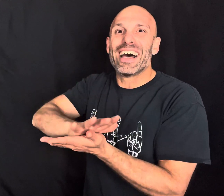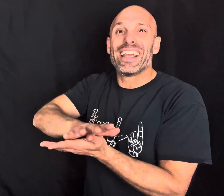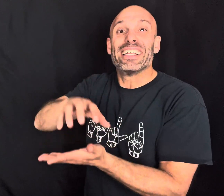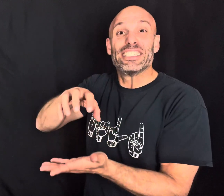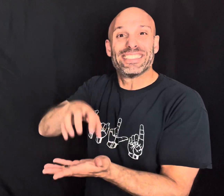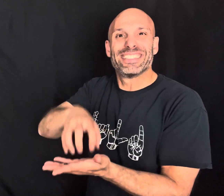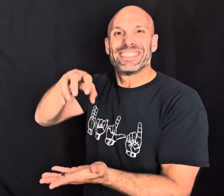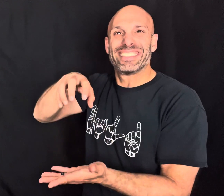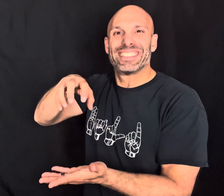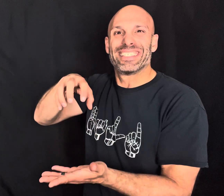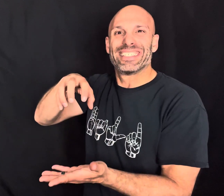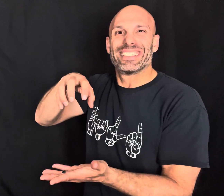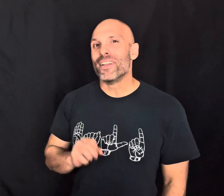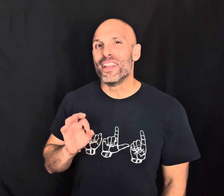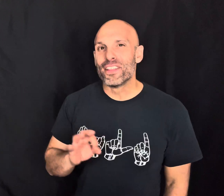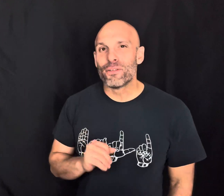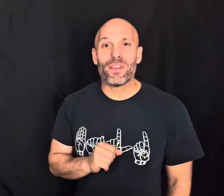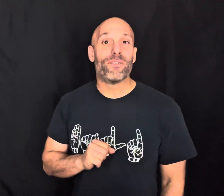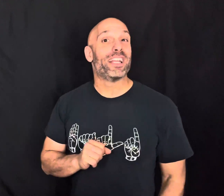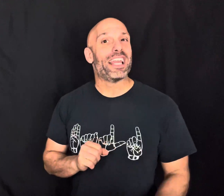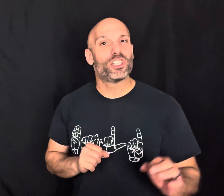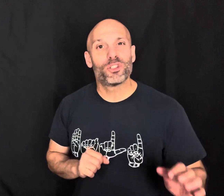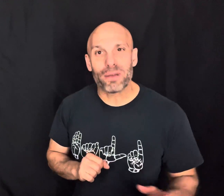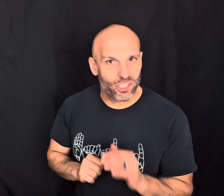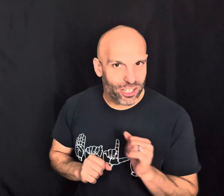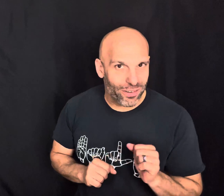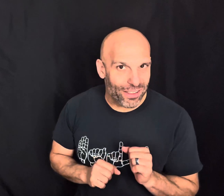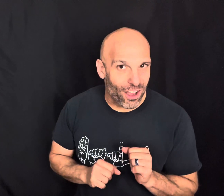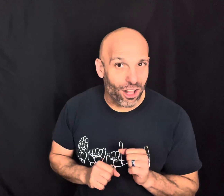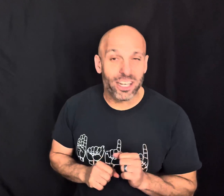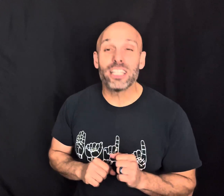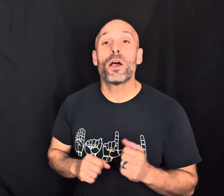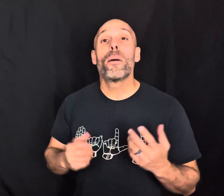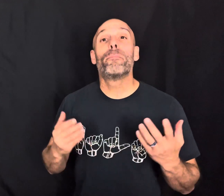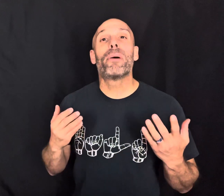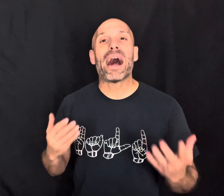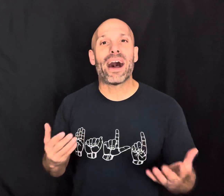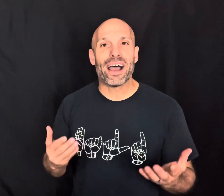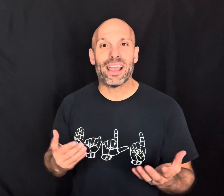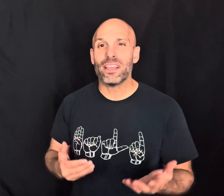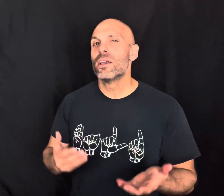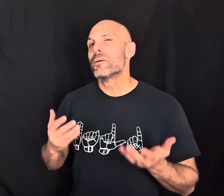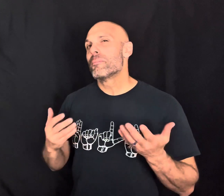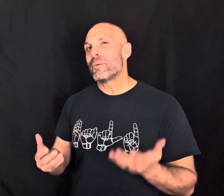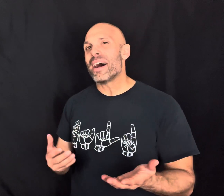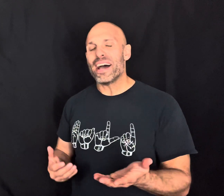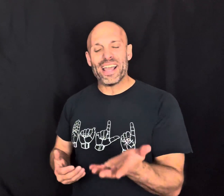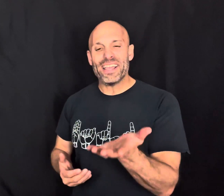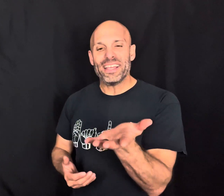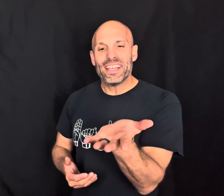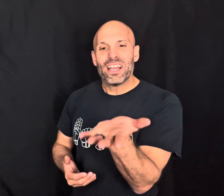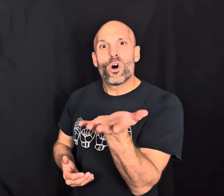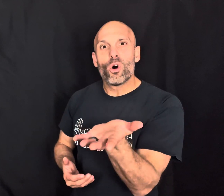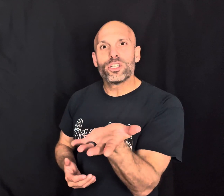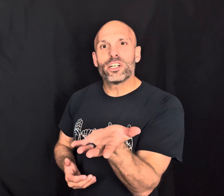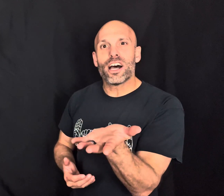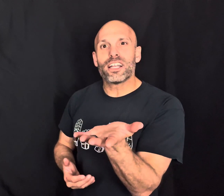it. Another favorite, especially around the holidays, pie. Pie, hold your non-dominant